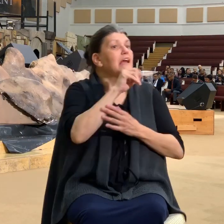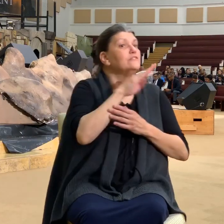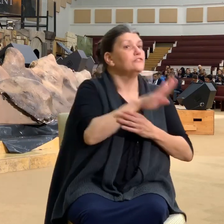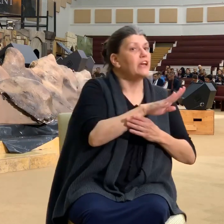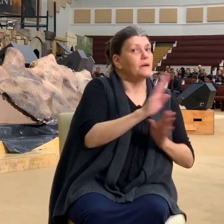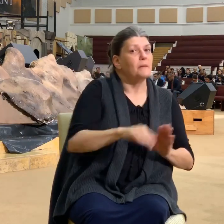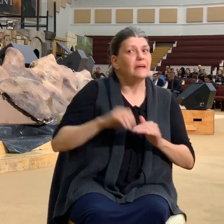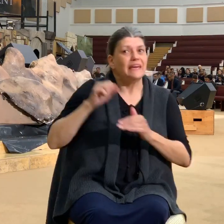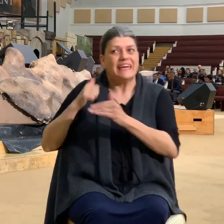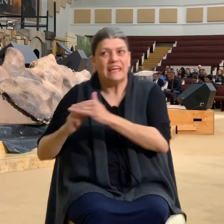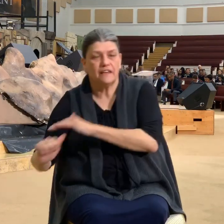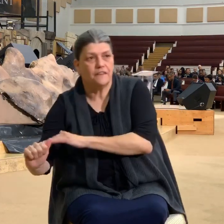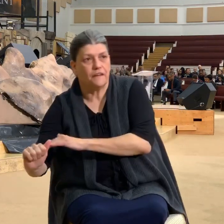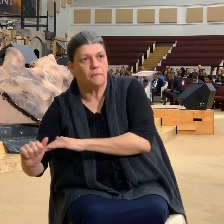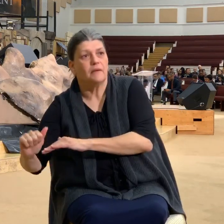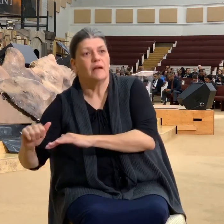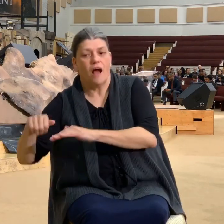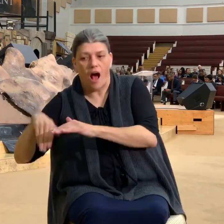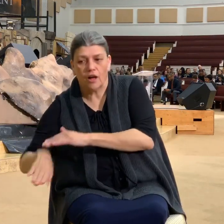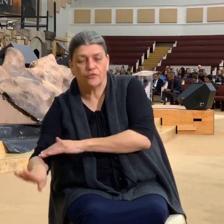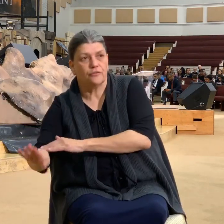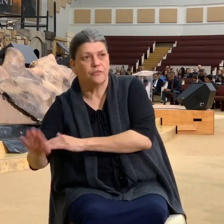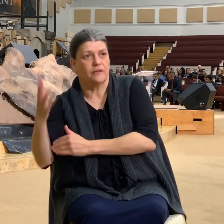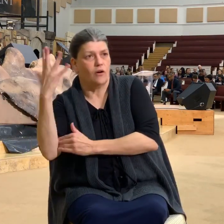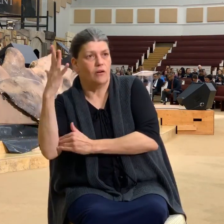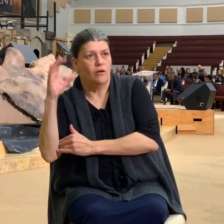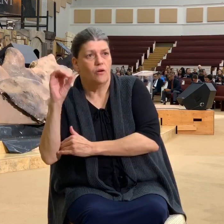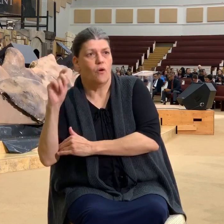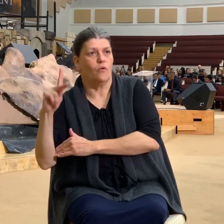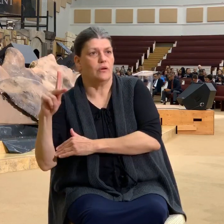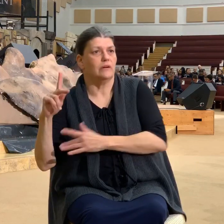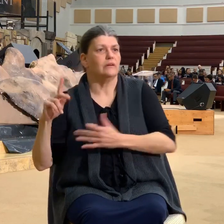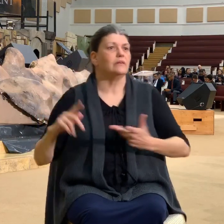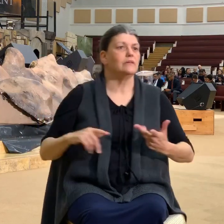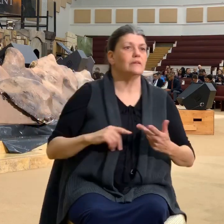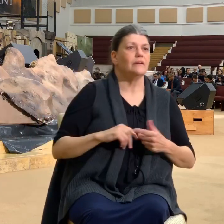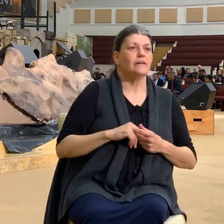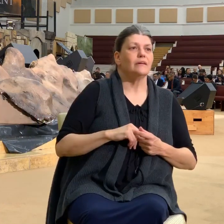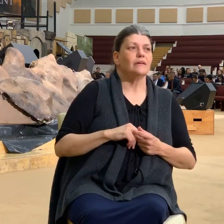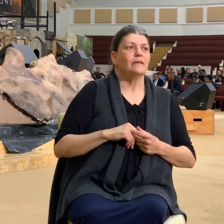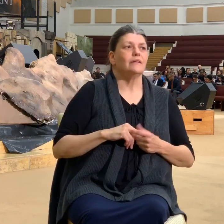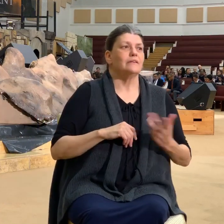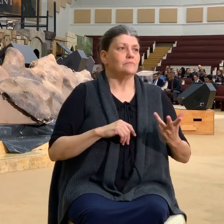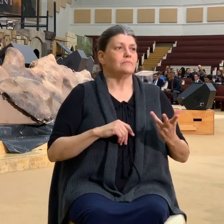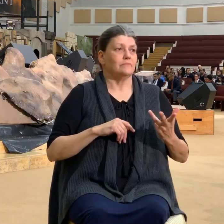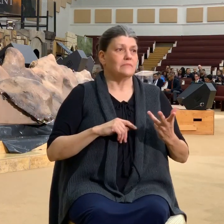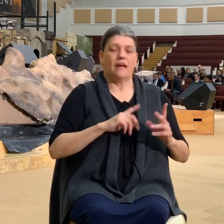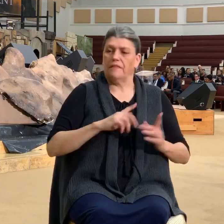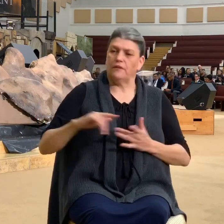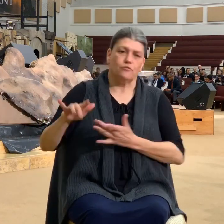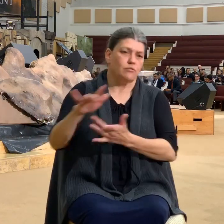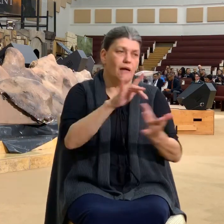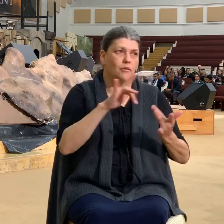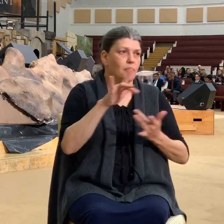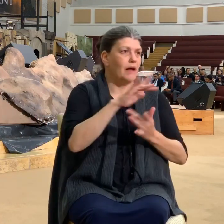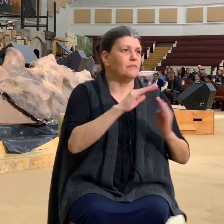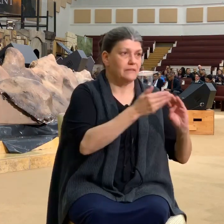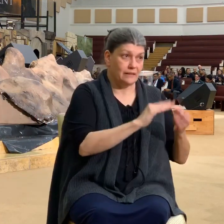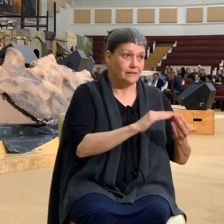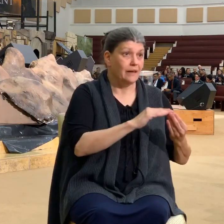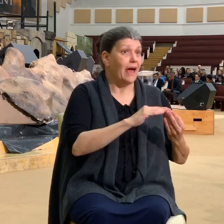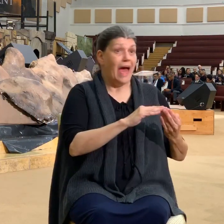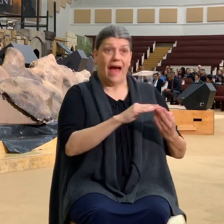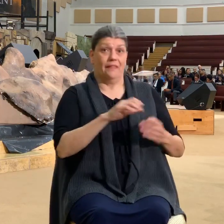was by Shechem. And they journeyed, and the terror of God was upon the cities that were round about them, and they did not pursue after the sons of